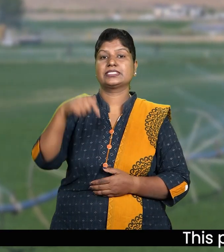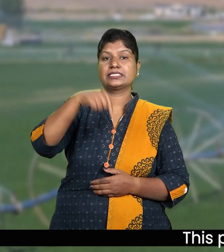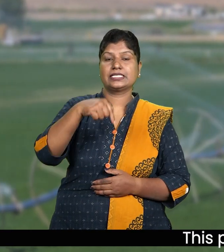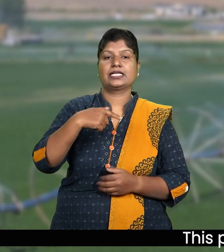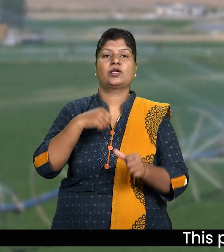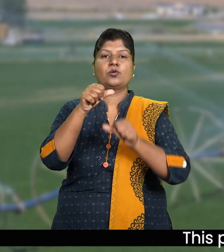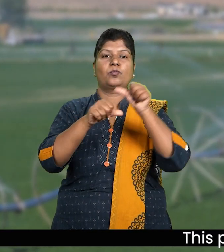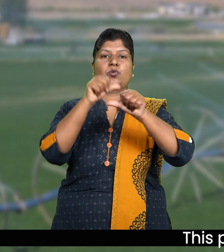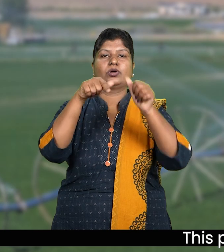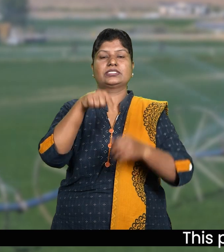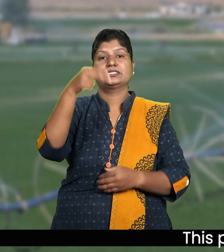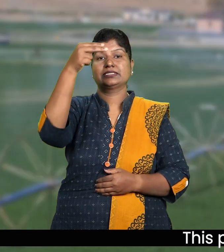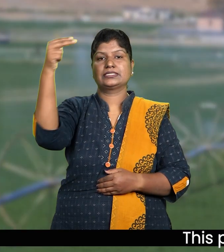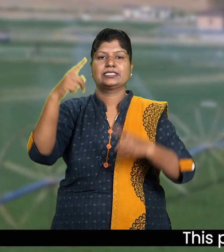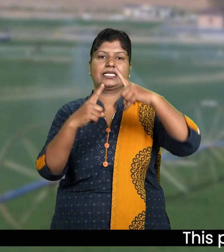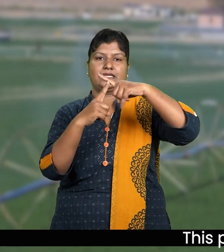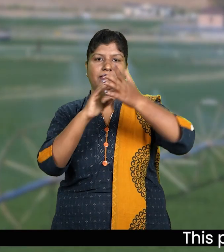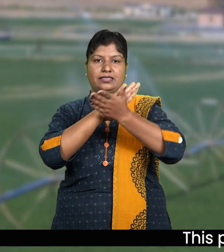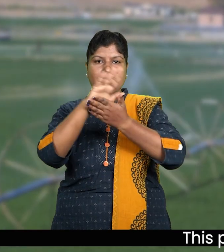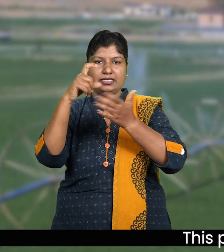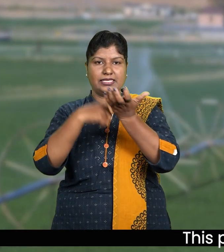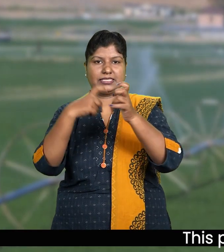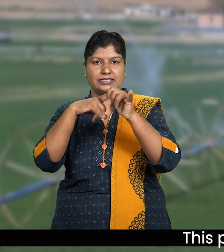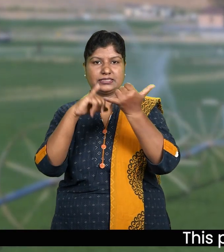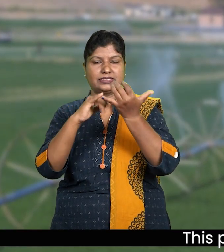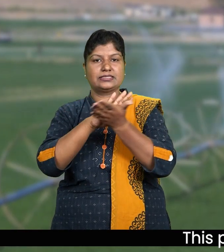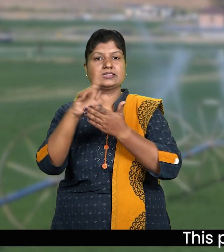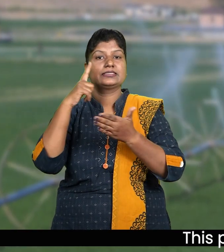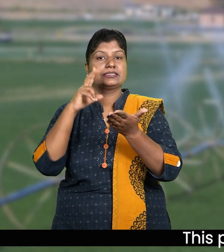This process is called threshing.